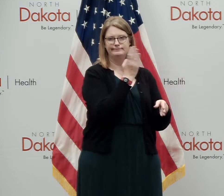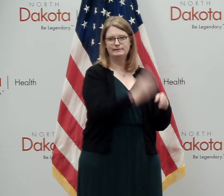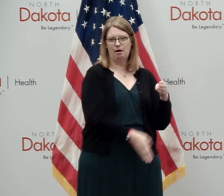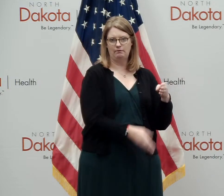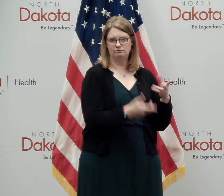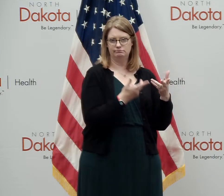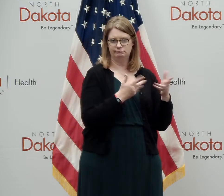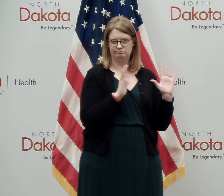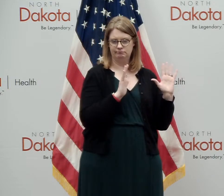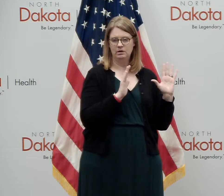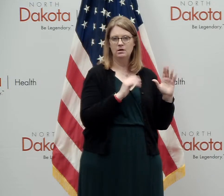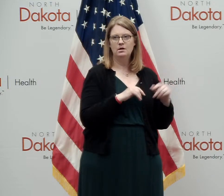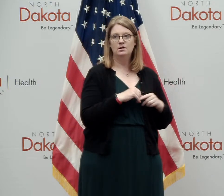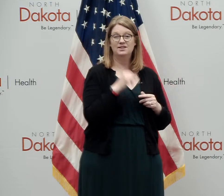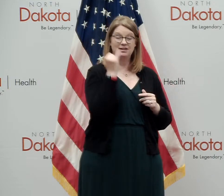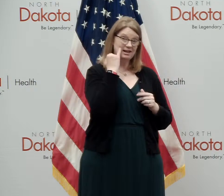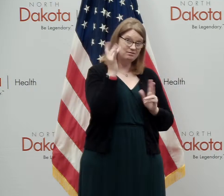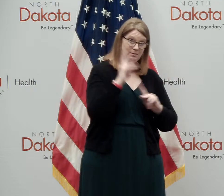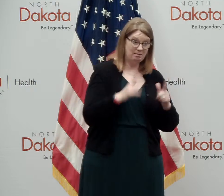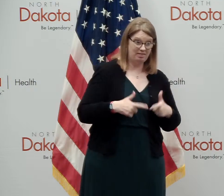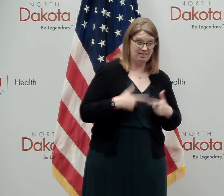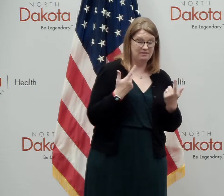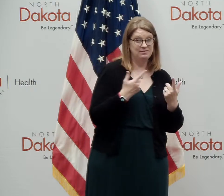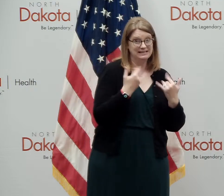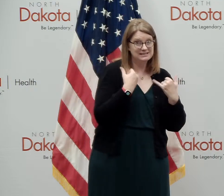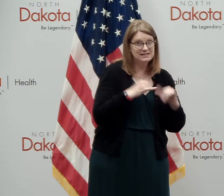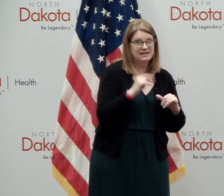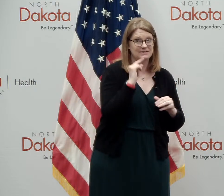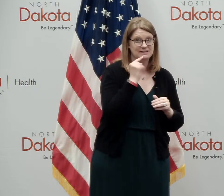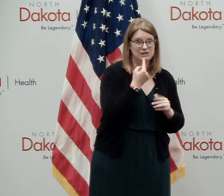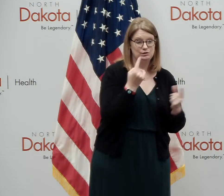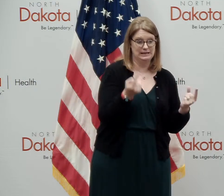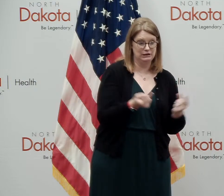cases. And even if people live, they can have serious injuries,